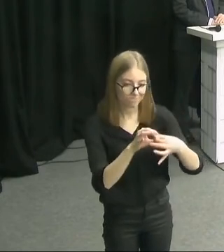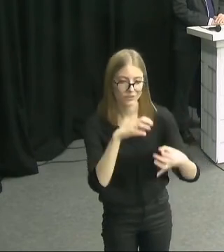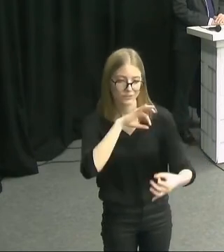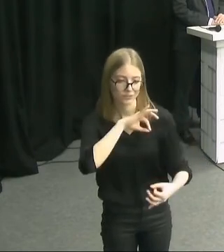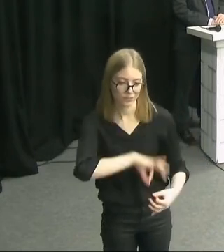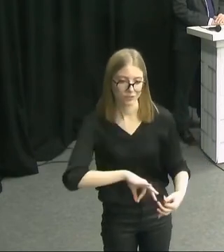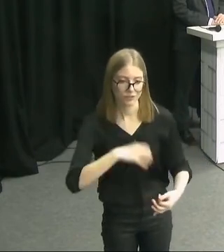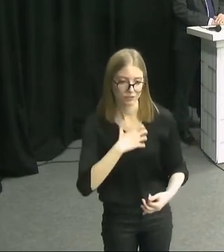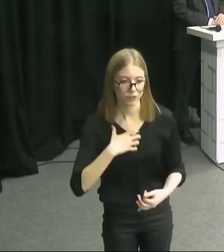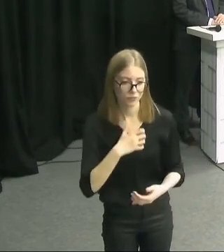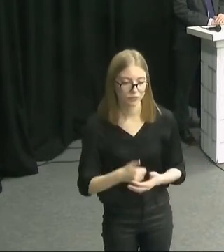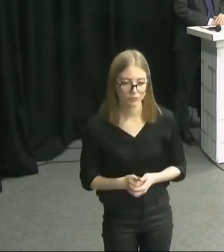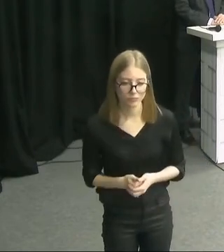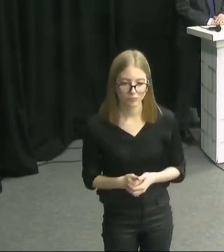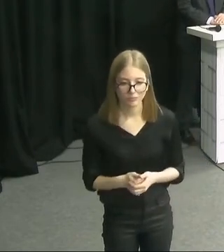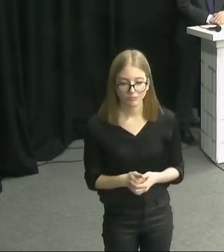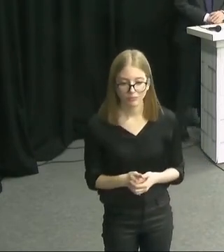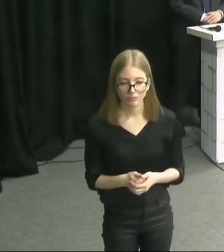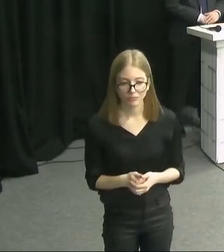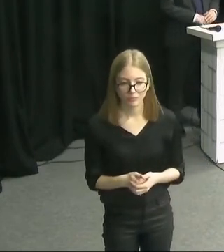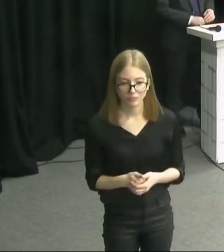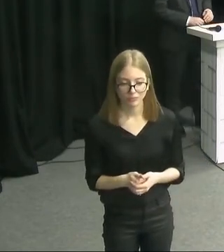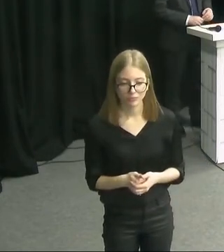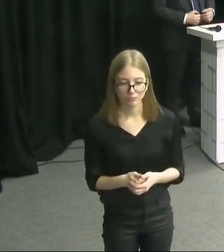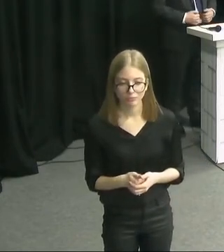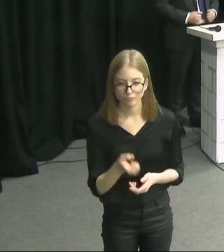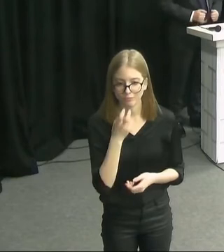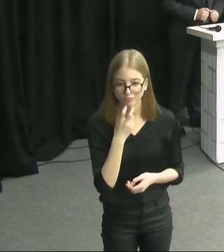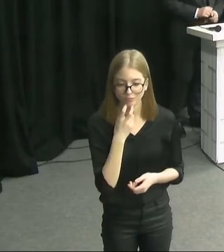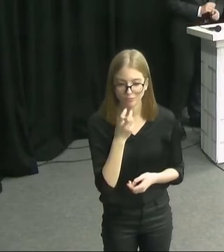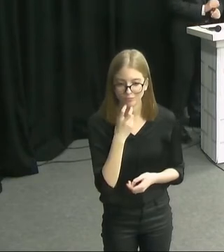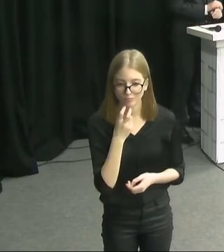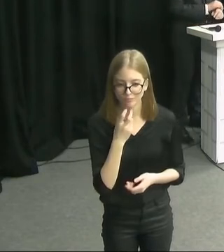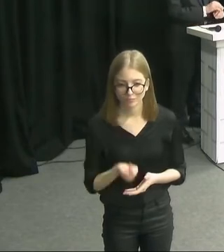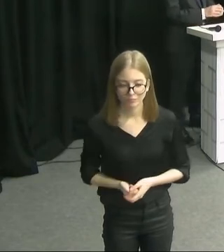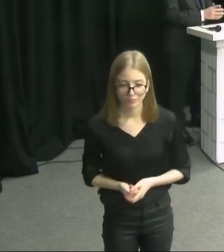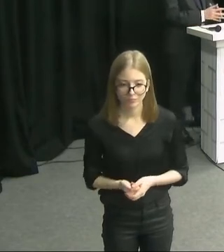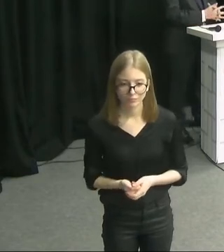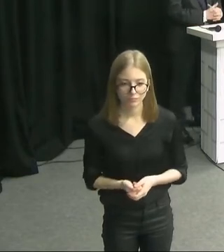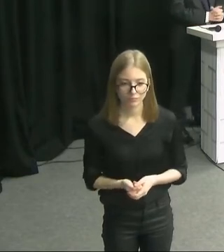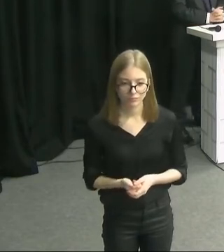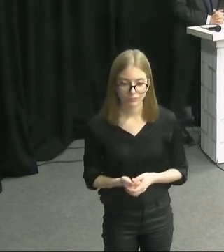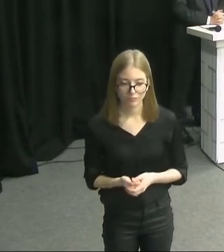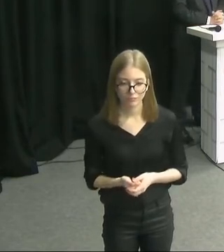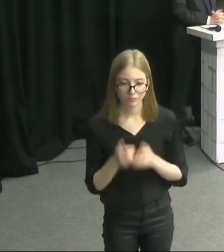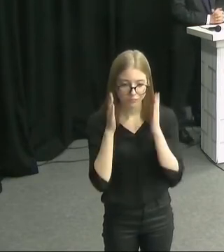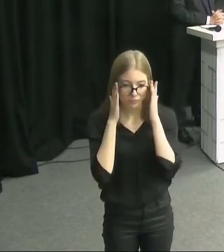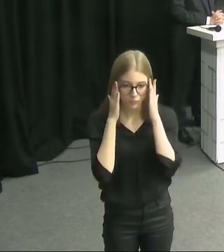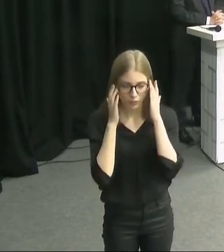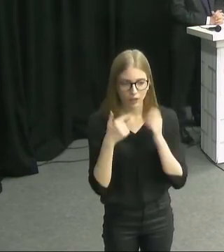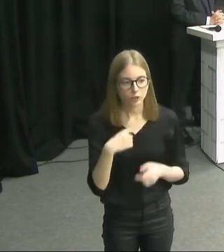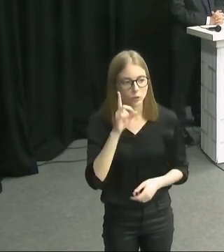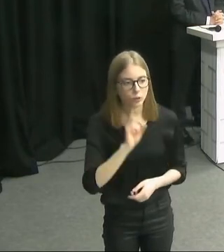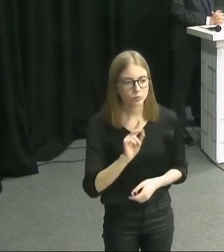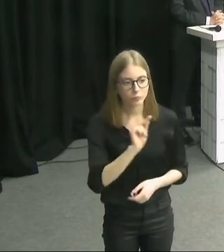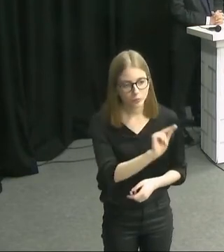Thank you. I would like to remind our speakers again to correctly use the microphone, to keep it close